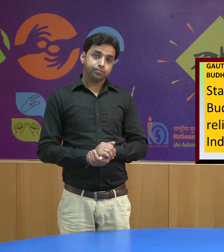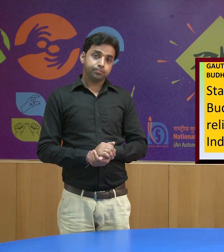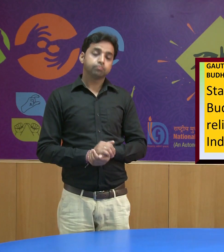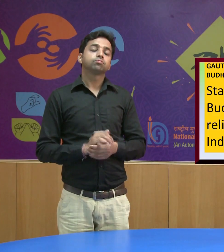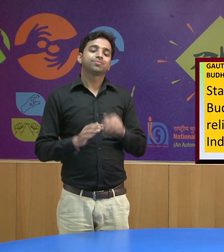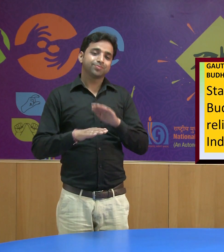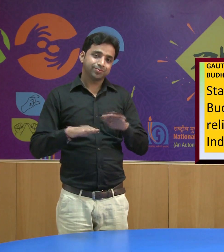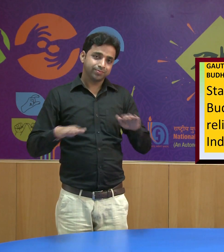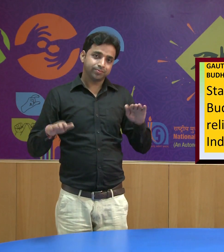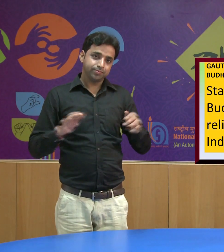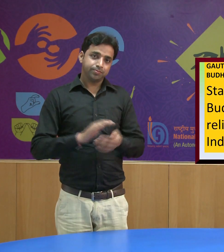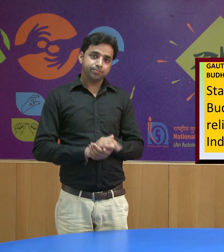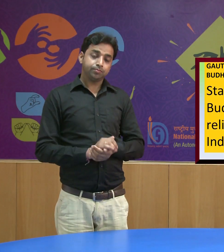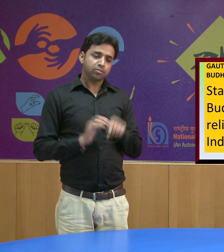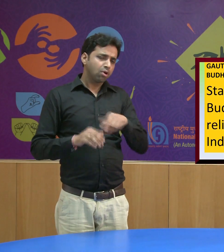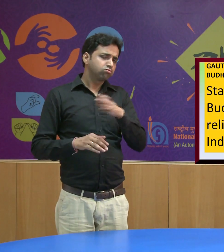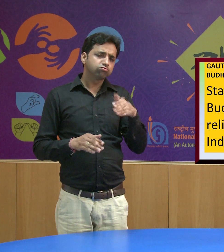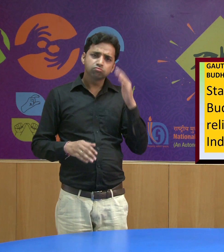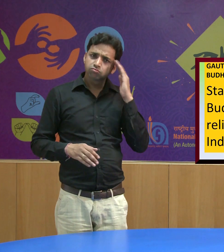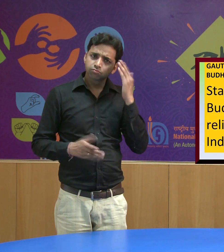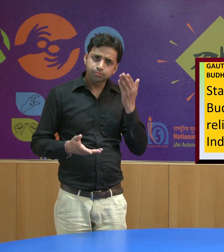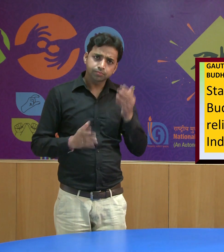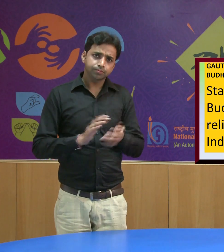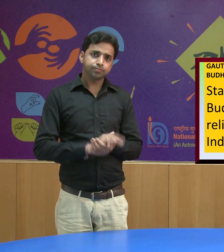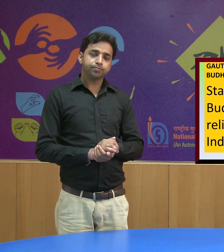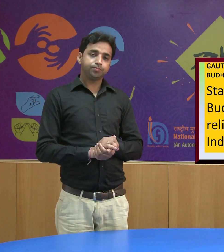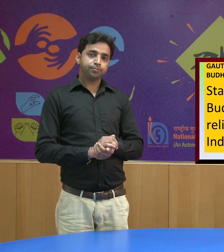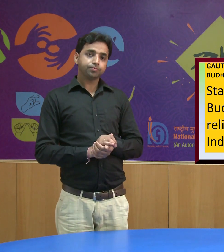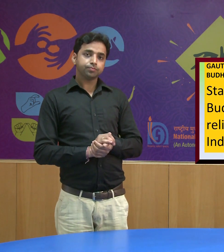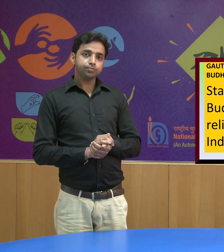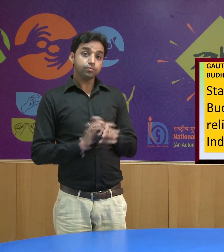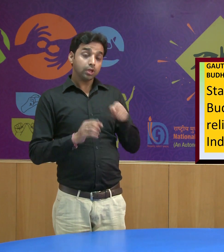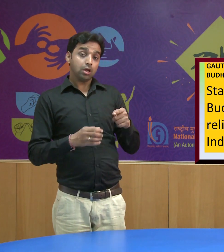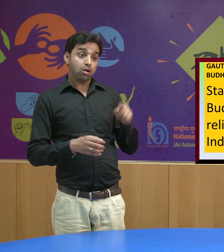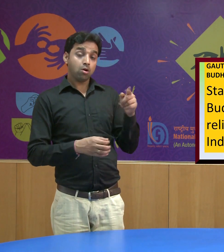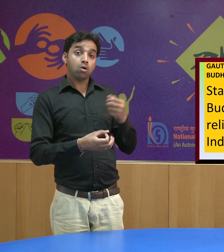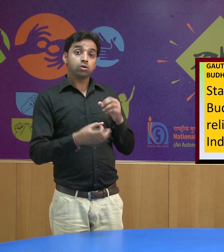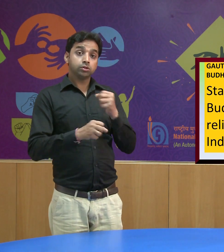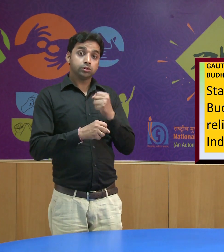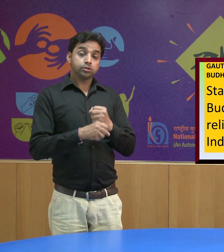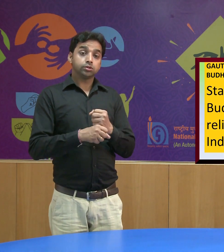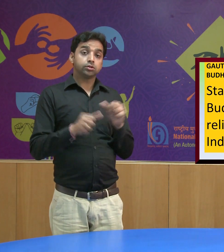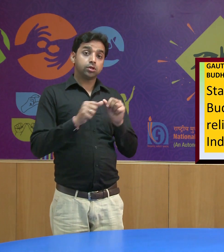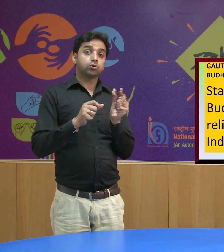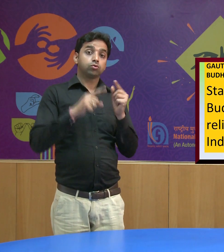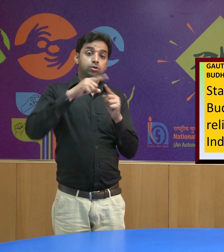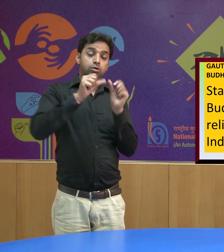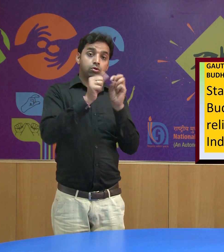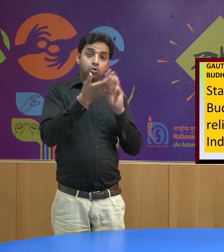Learners, as you know that Gautam Buddha started the Buddhist religion